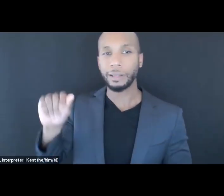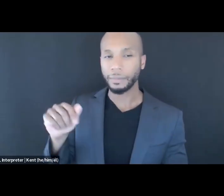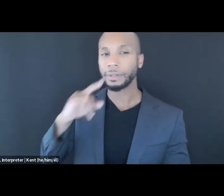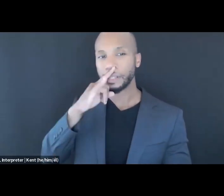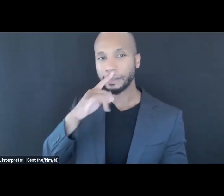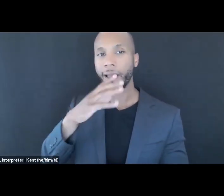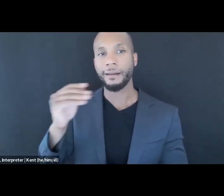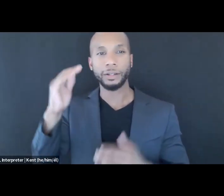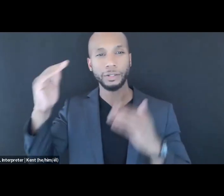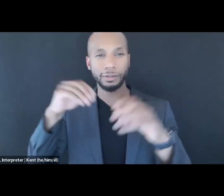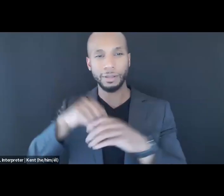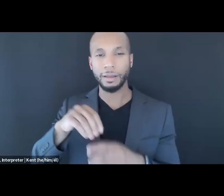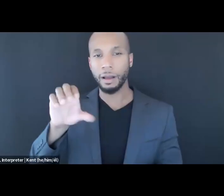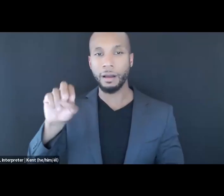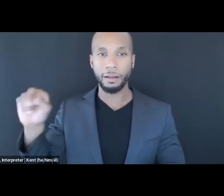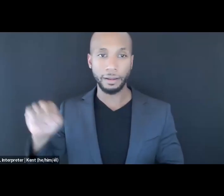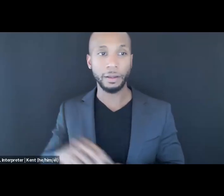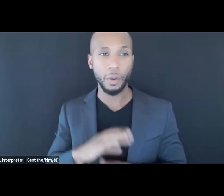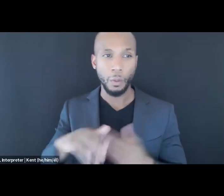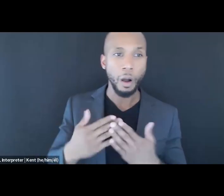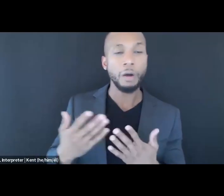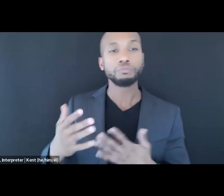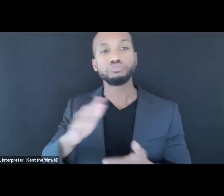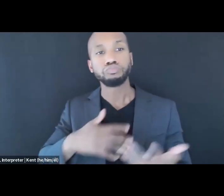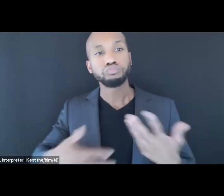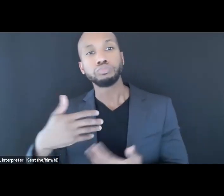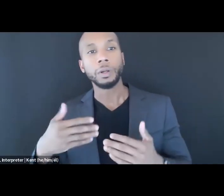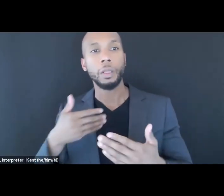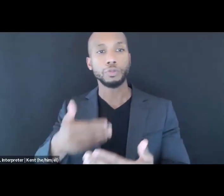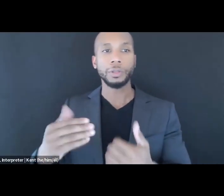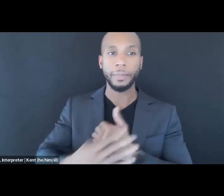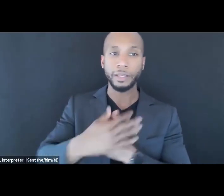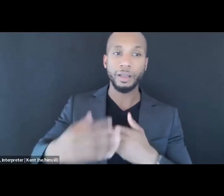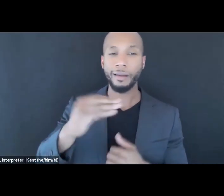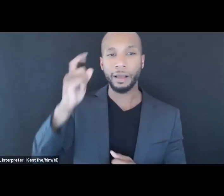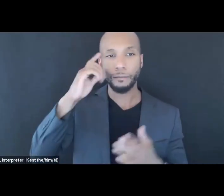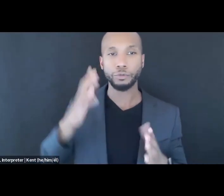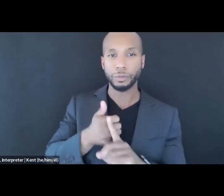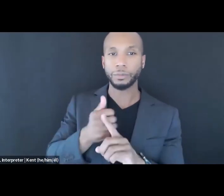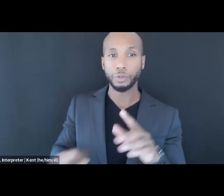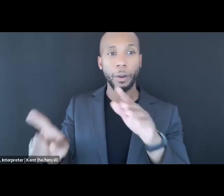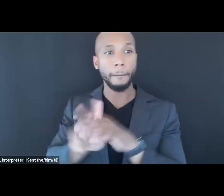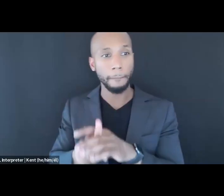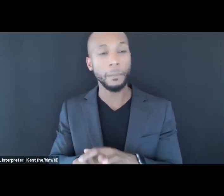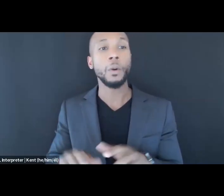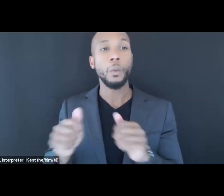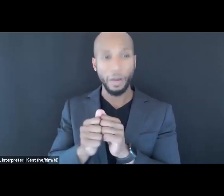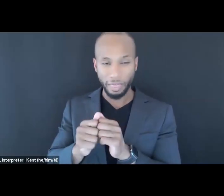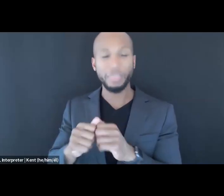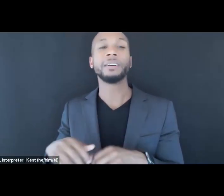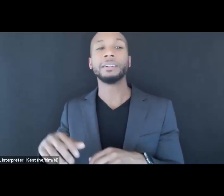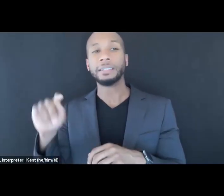Connecticut. We were all picnicking by the beach when the governor showed up, along with a gaggle